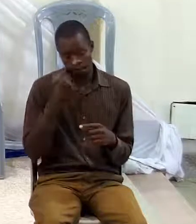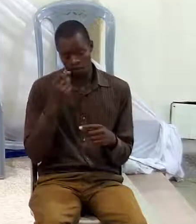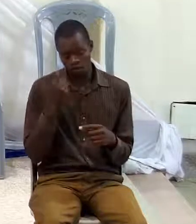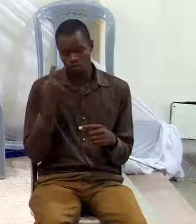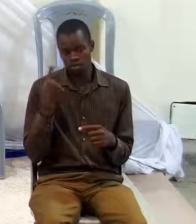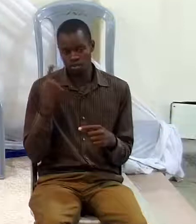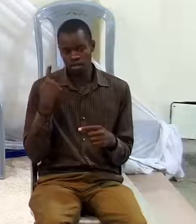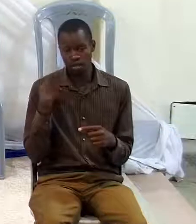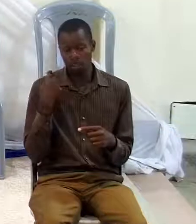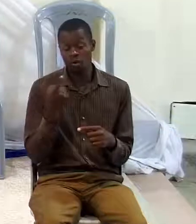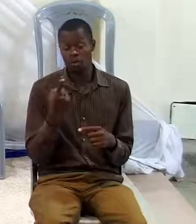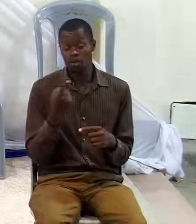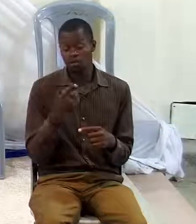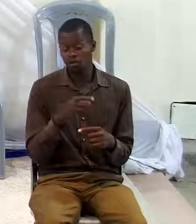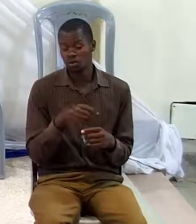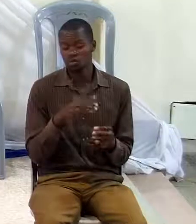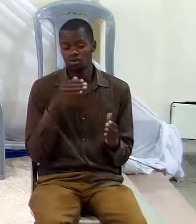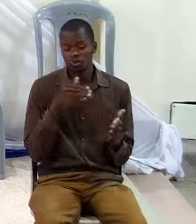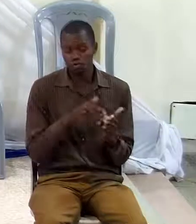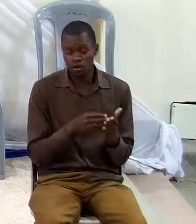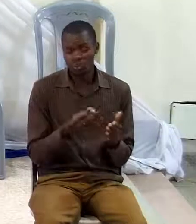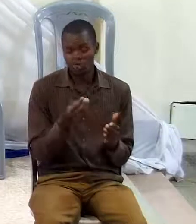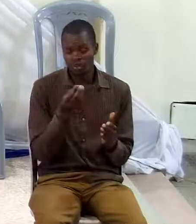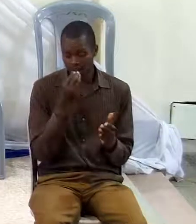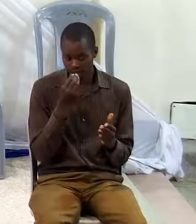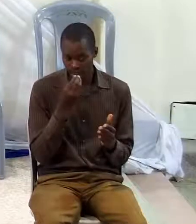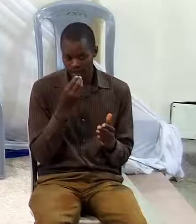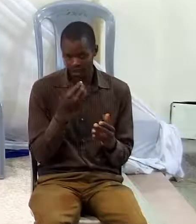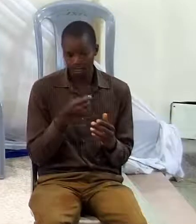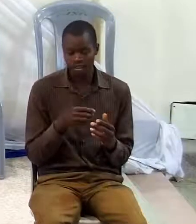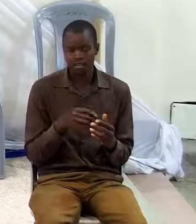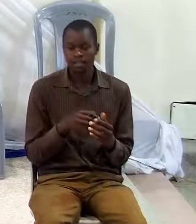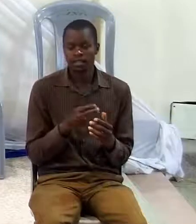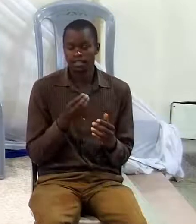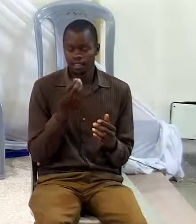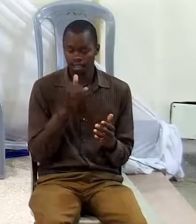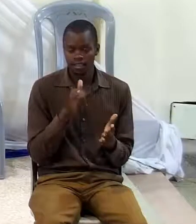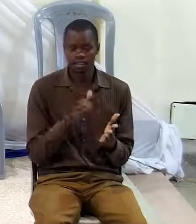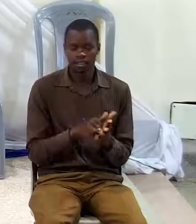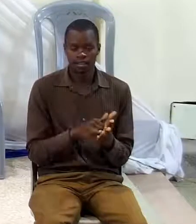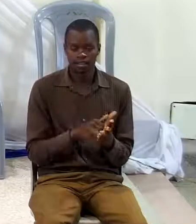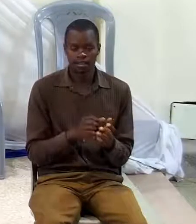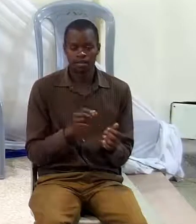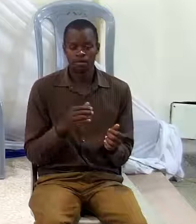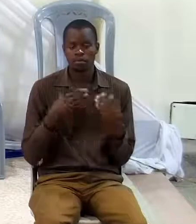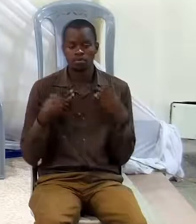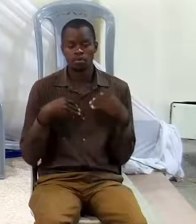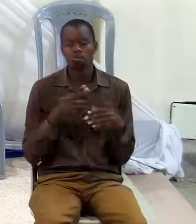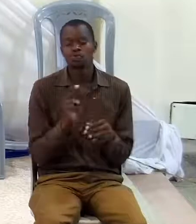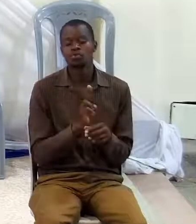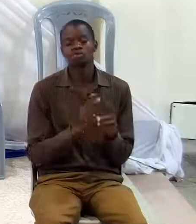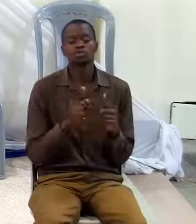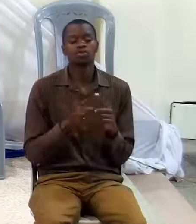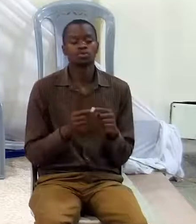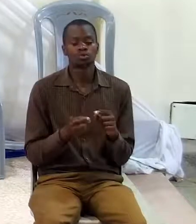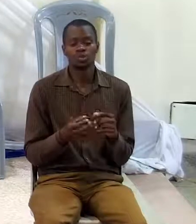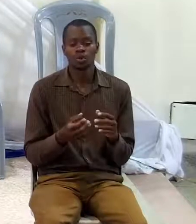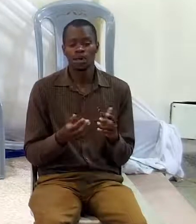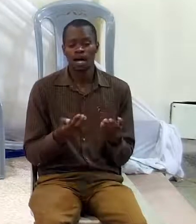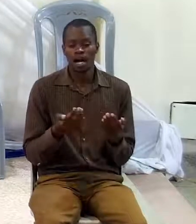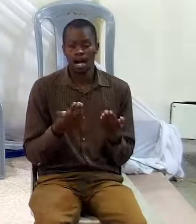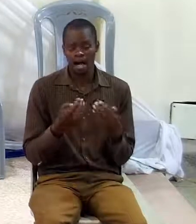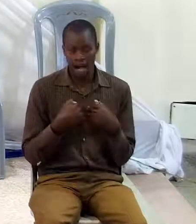your body is used to getting that, it is used to getting boomerang with all